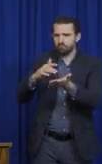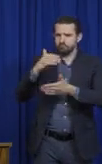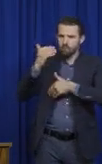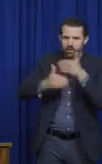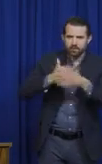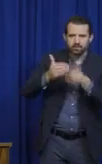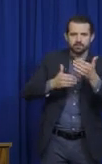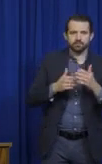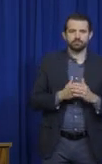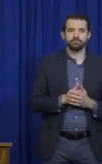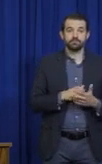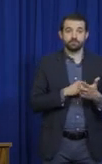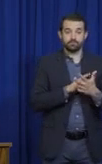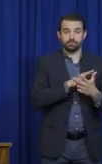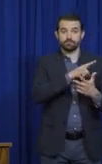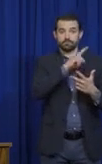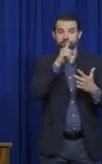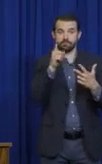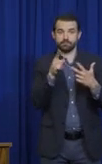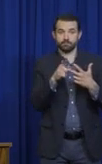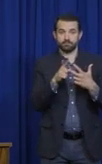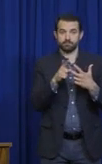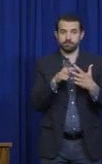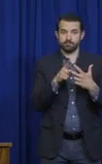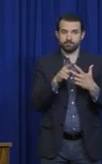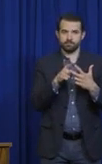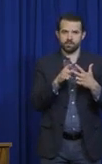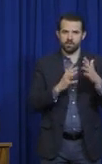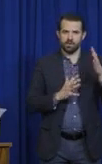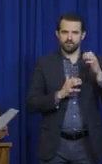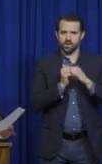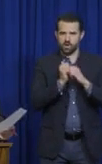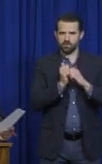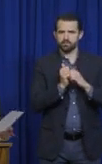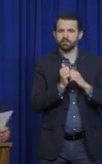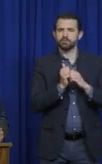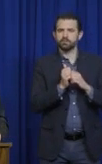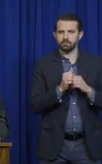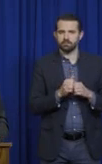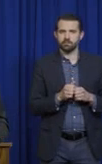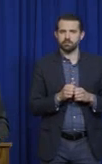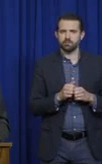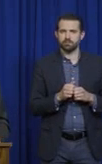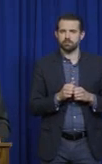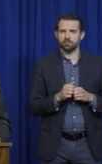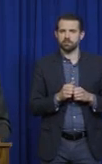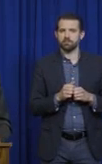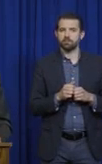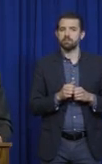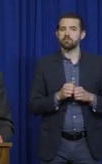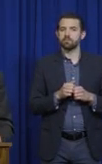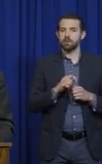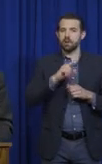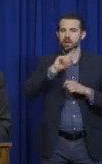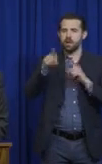it. Okay. Then I have a question for you about the reopening, and then a question for Commissioner Fortman. With the